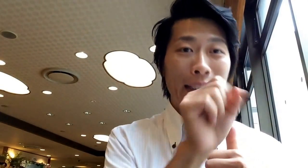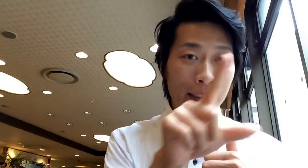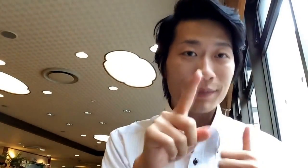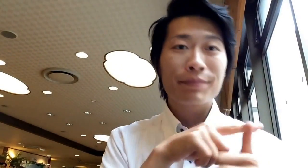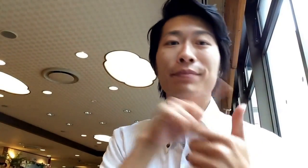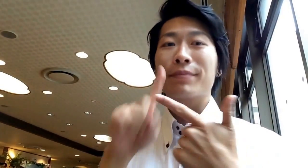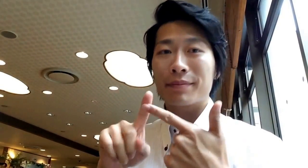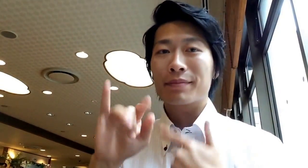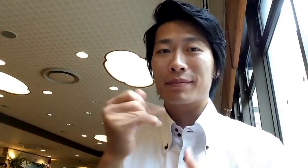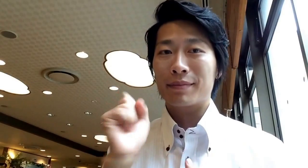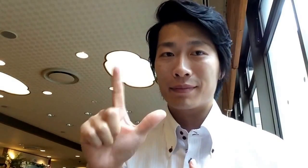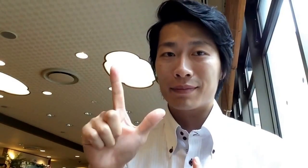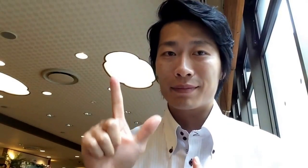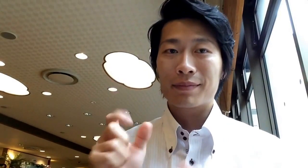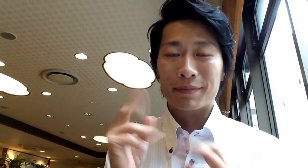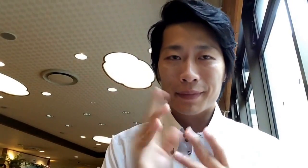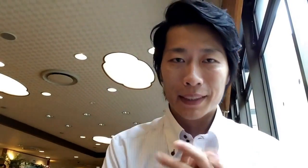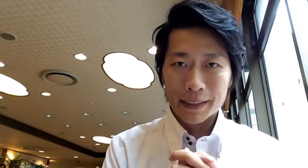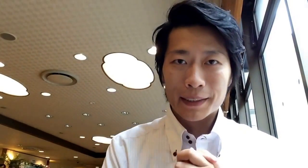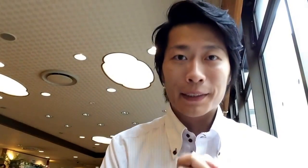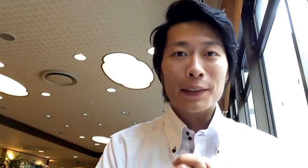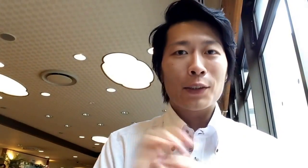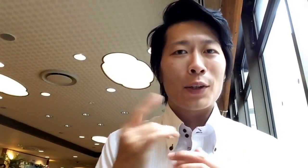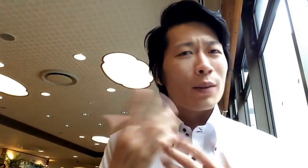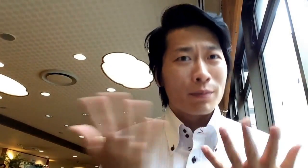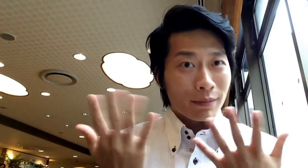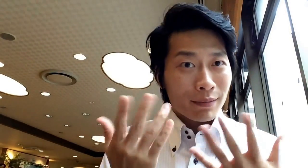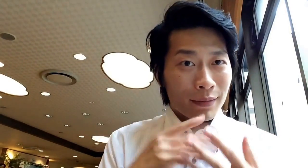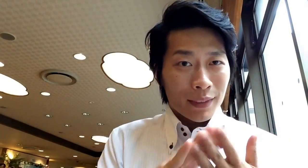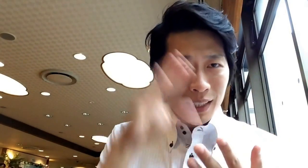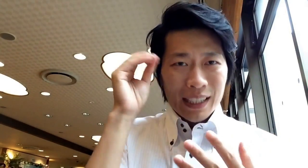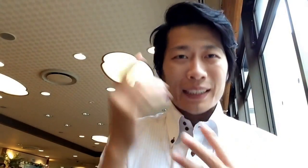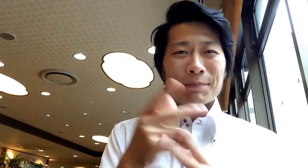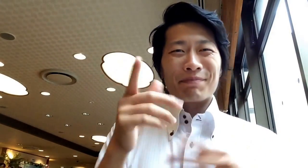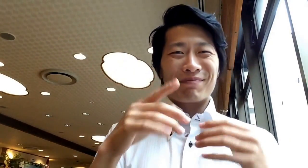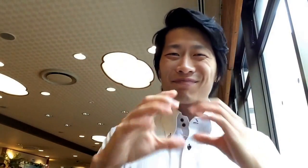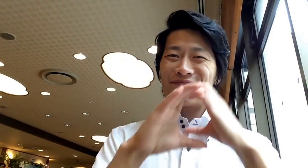Listened to an interesting article. First, I'll do the ASL and then the JSL.